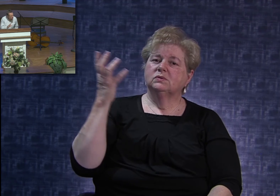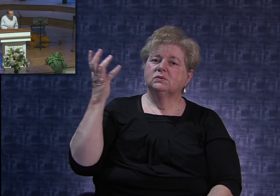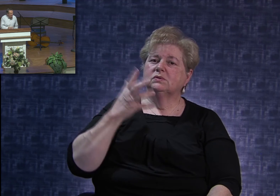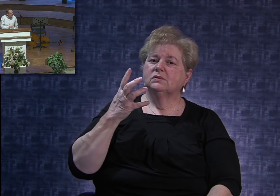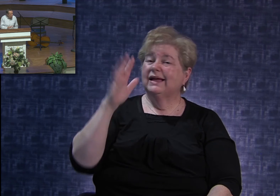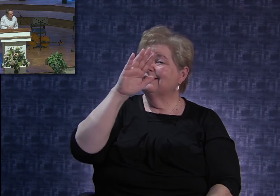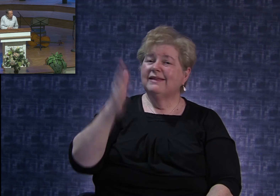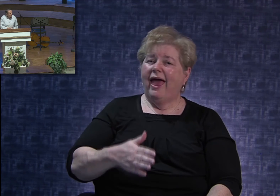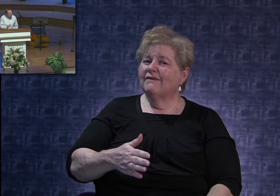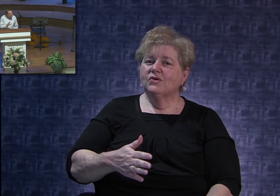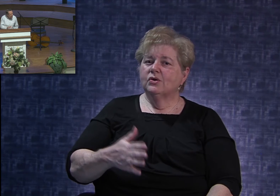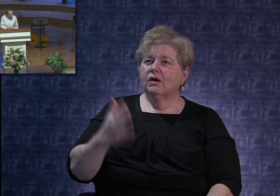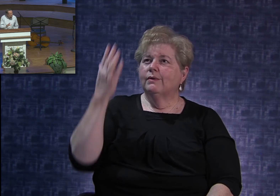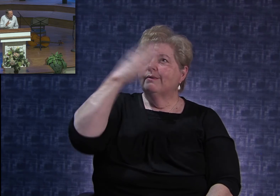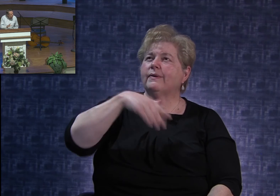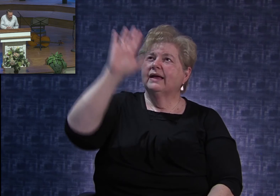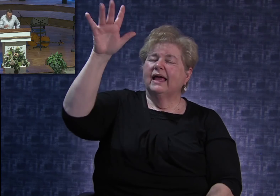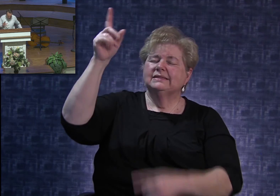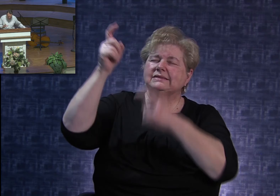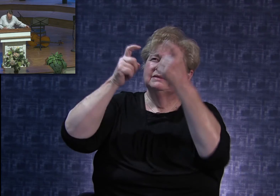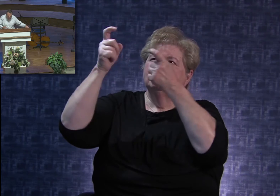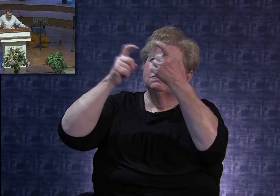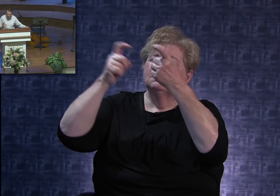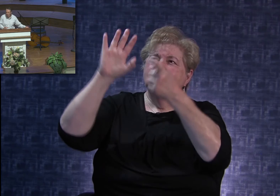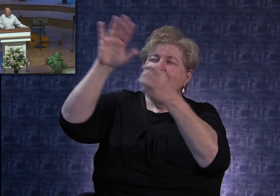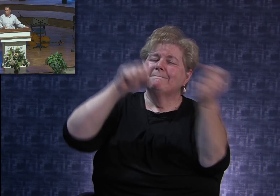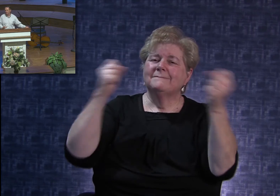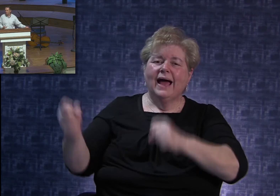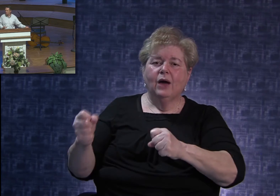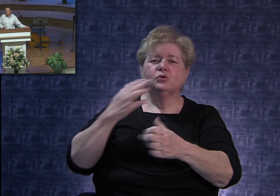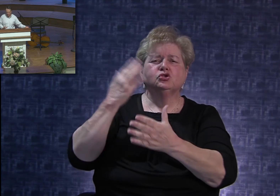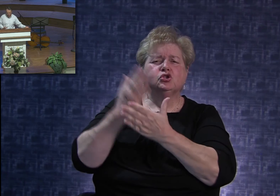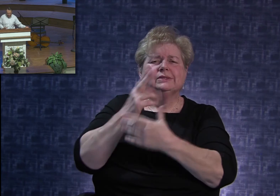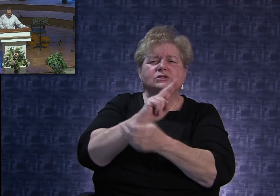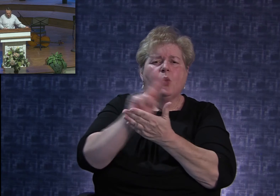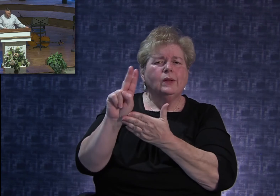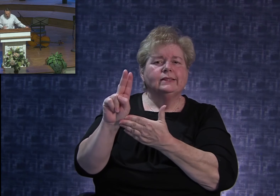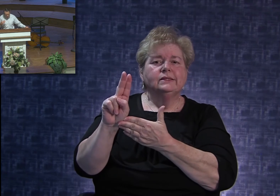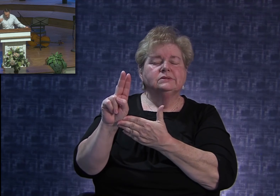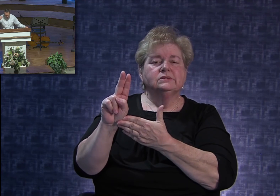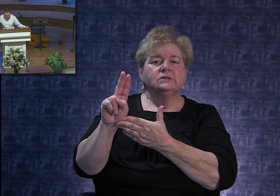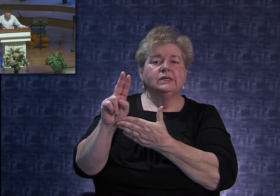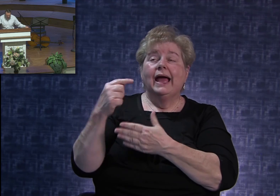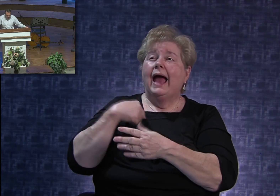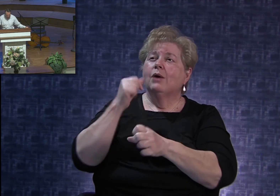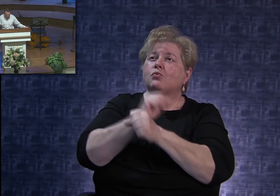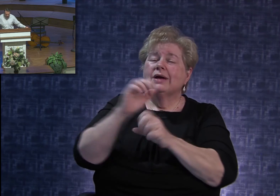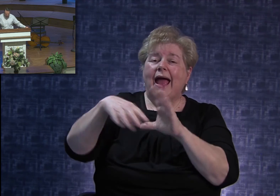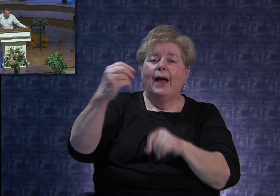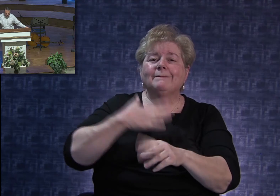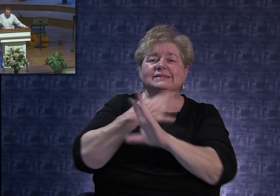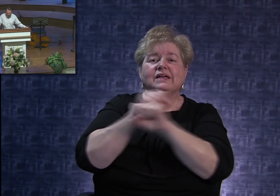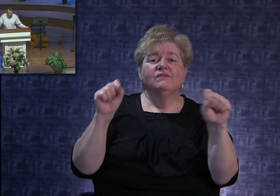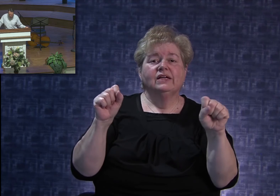ever neglect or overlook his sovereignty, his power, his goodness, his holiness. And so as I'm working out my salvation,